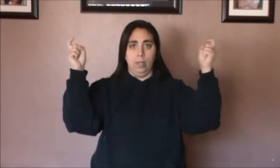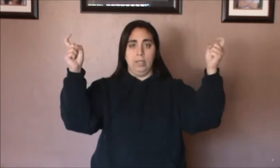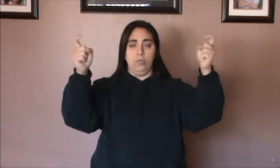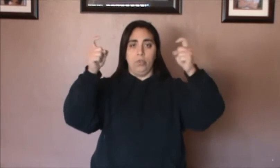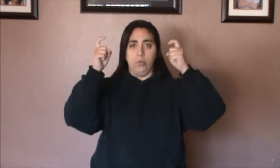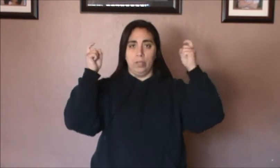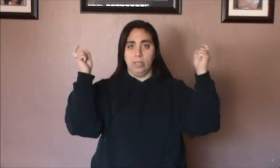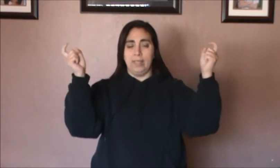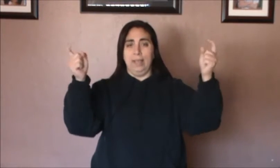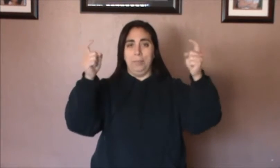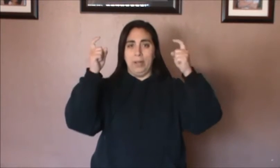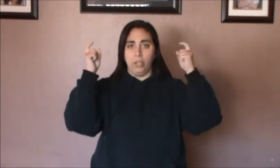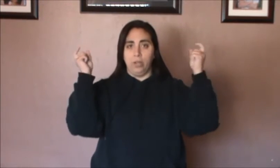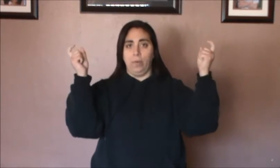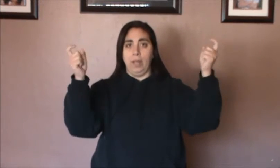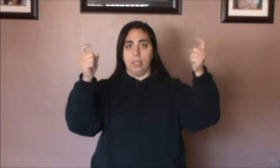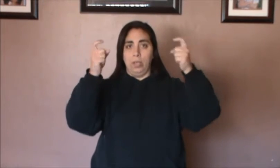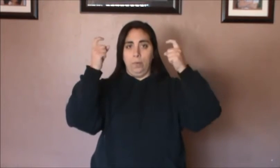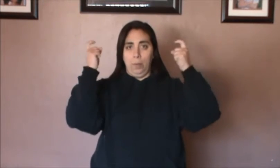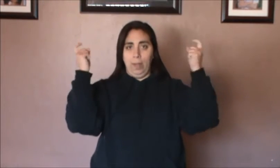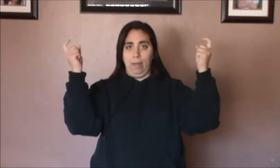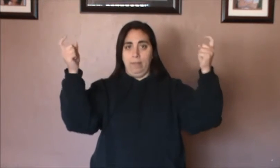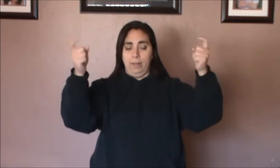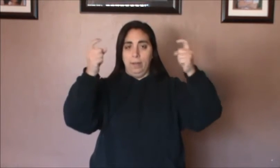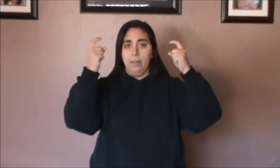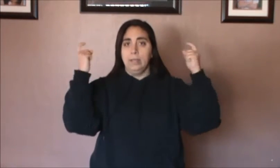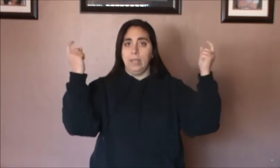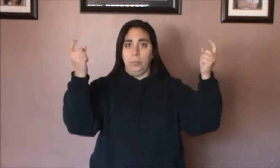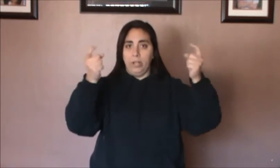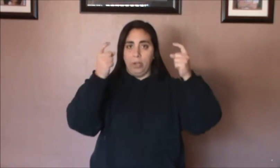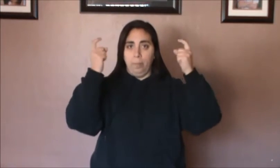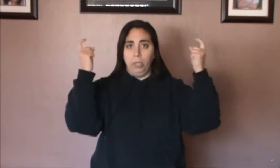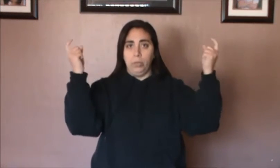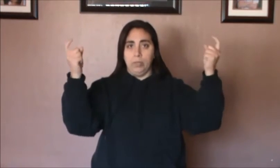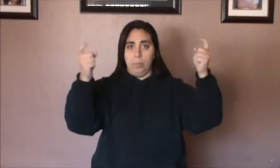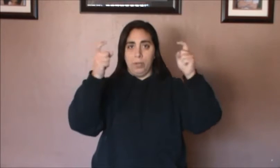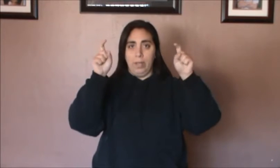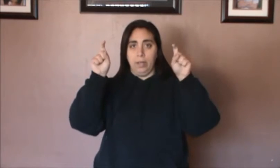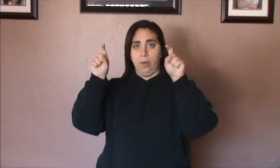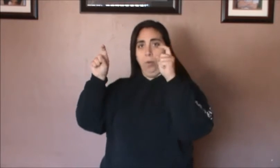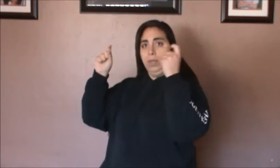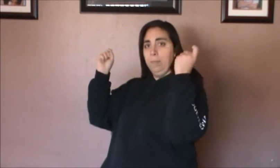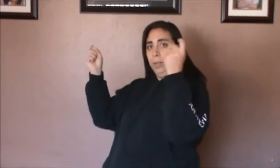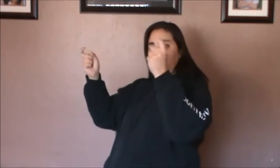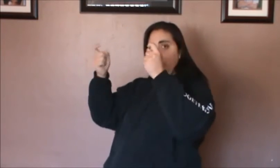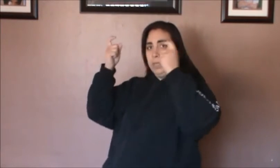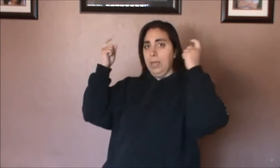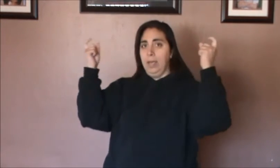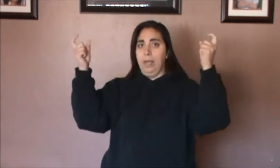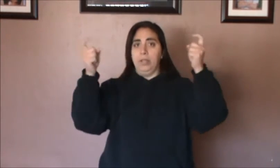is rejoice, a celebration, right? So what do we have at celebration? Balloons. So pretend you're holding balloons and you're